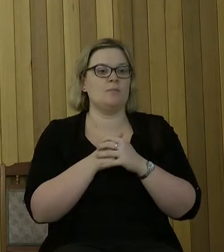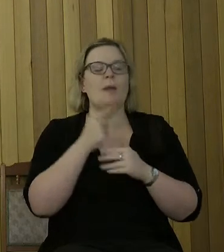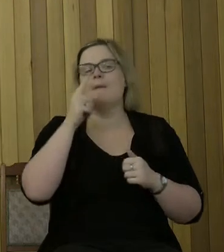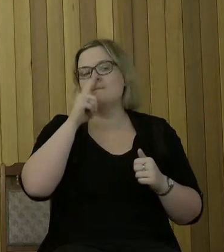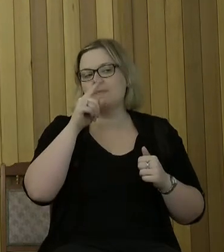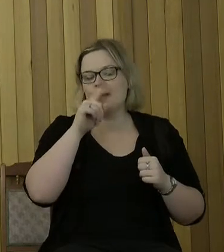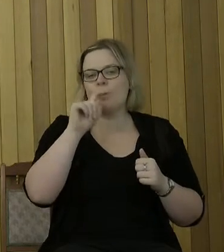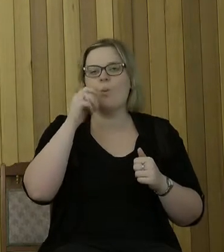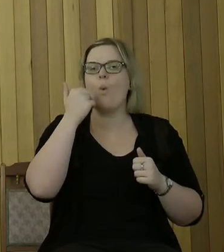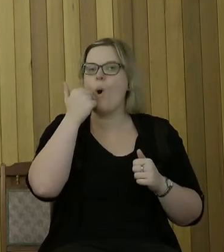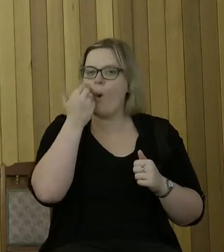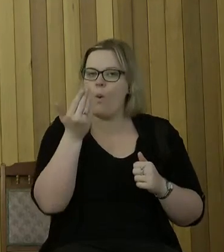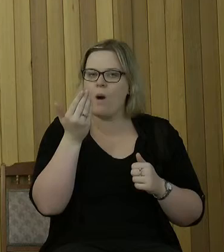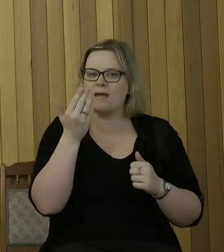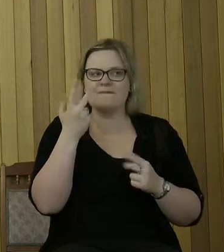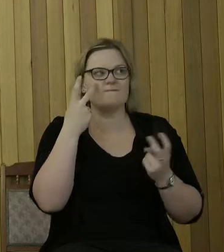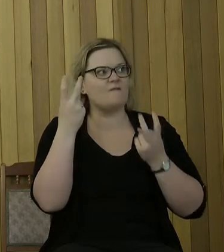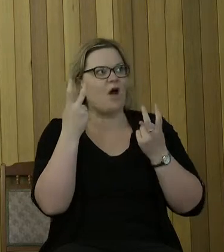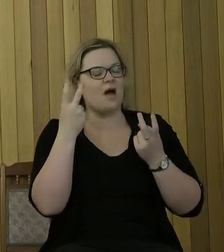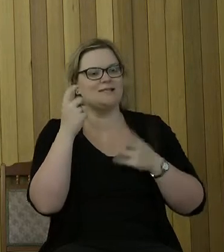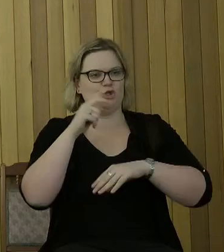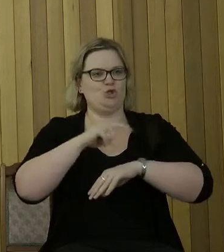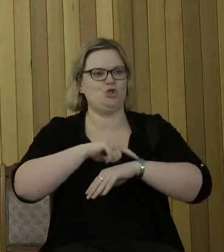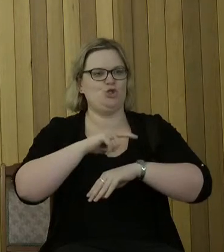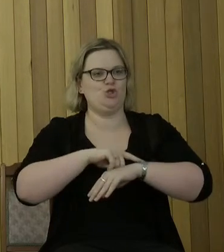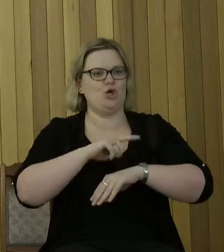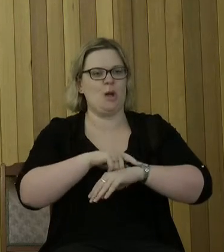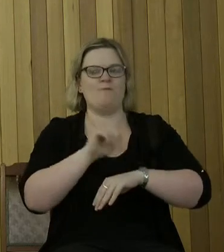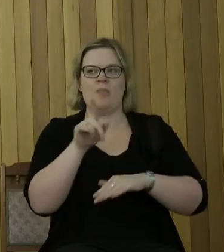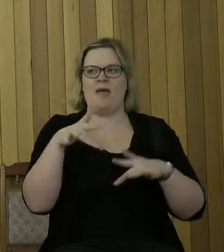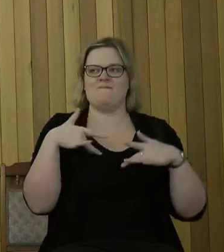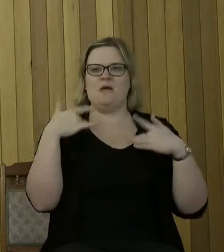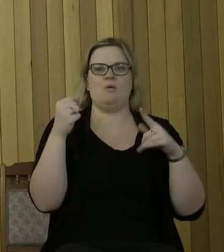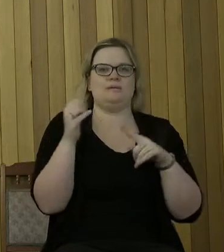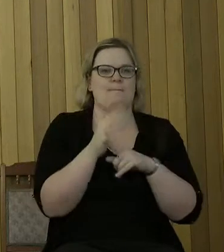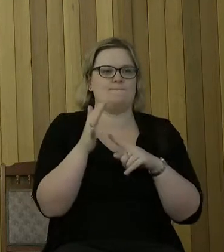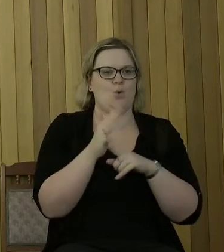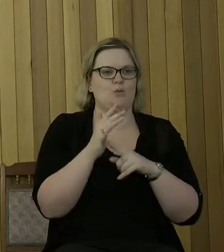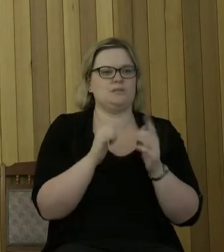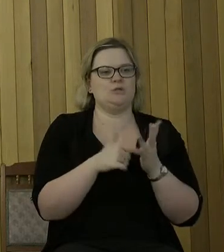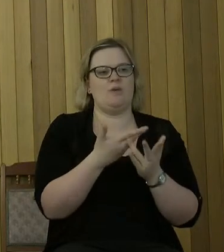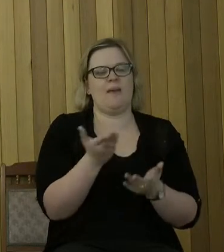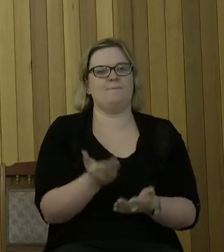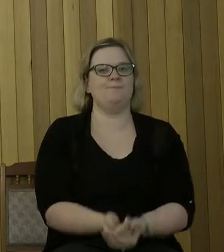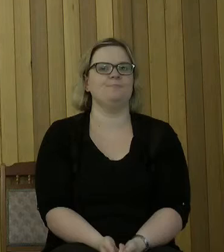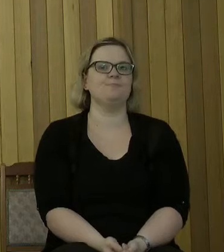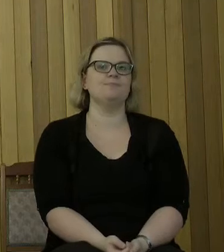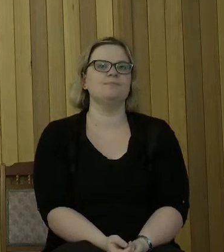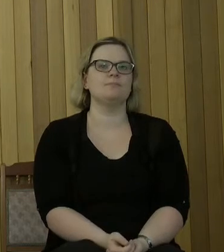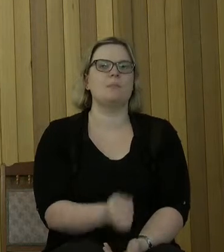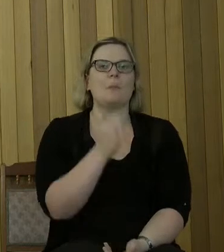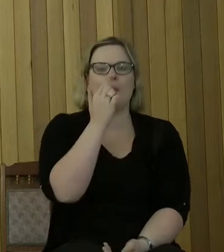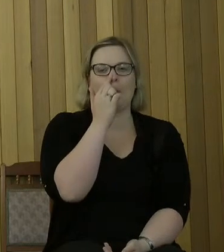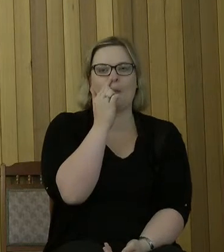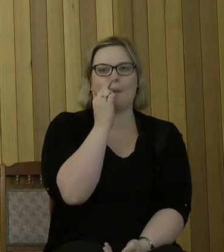People will always make time for what is important to them. But you know